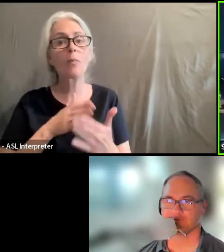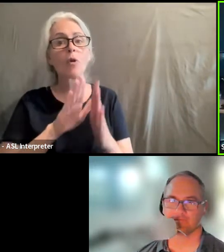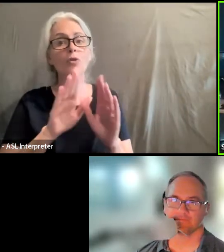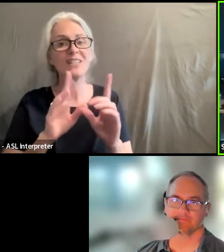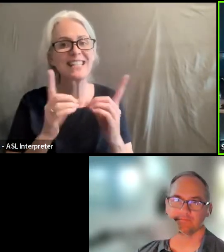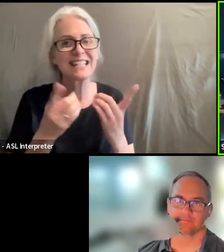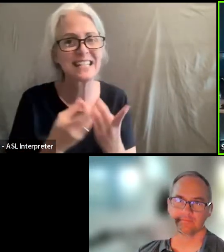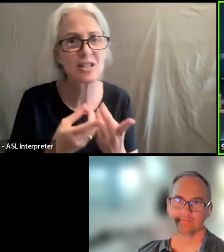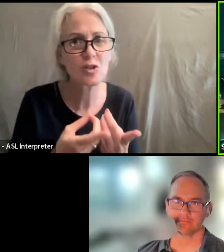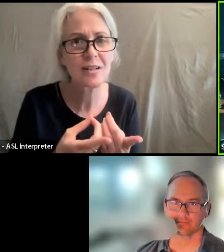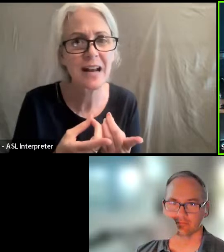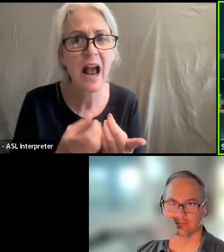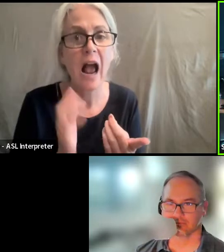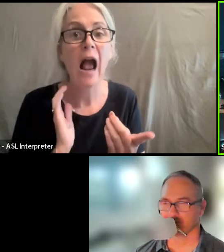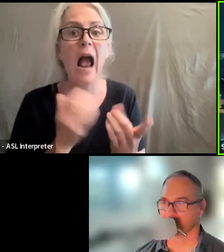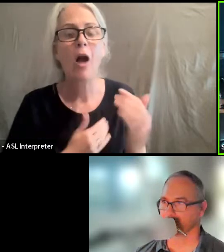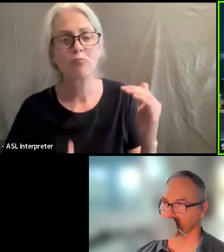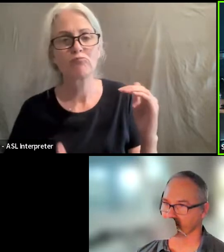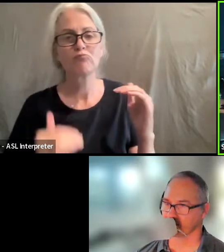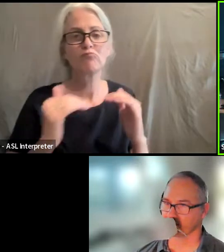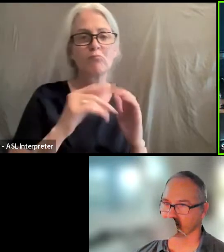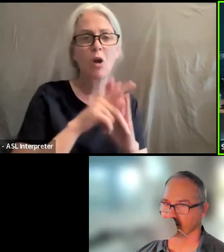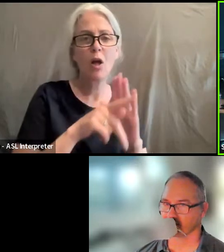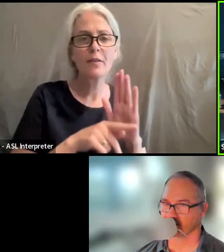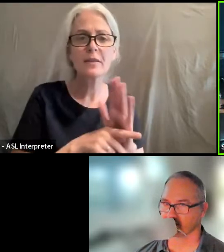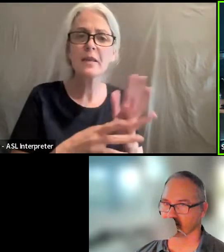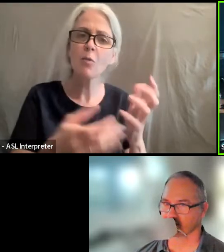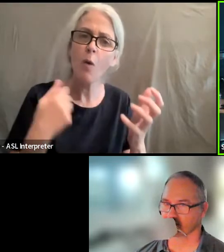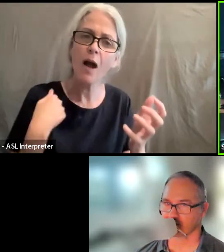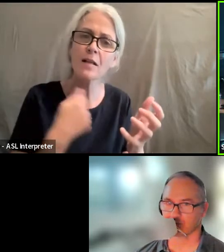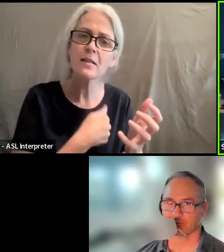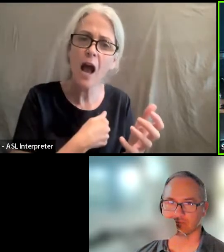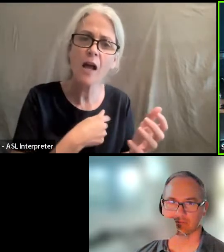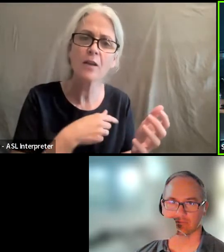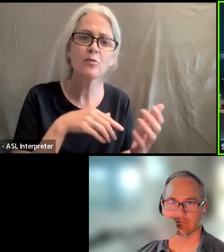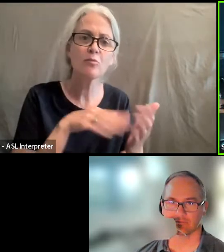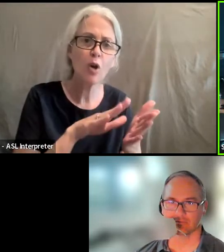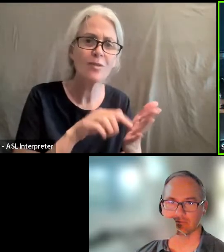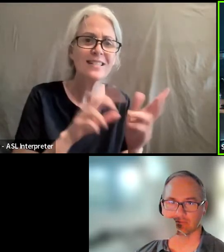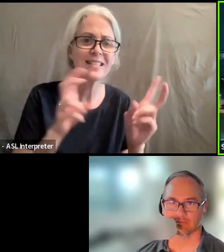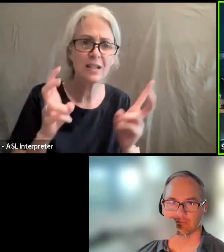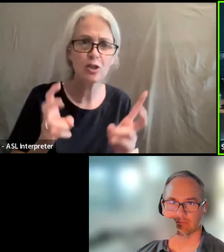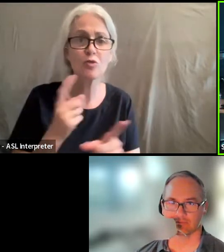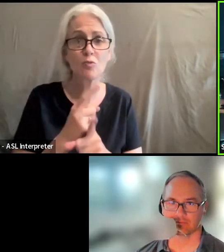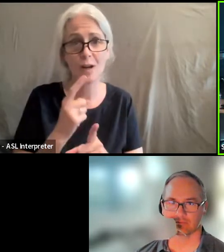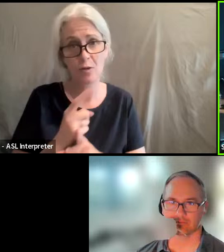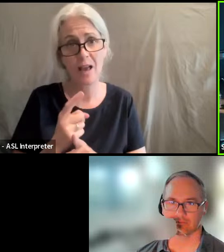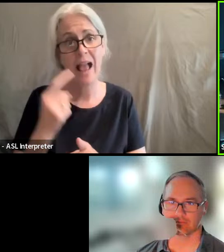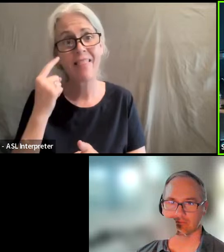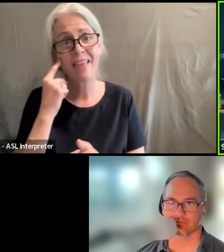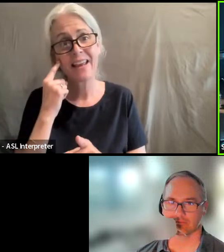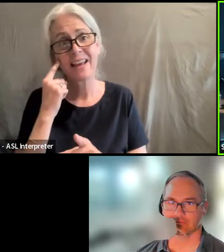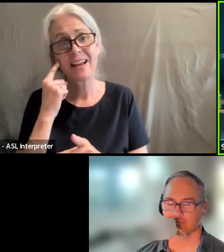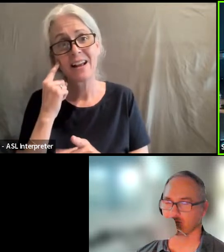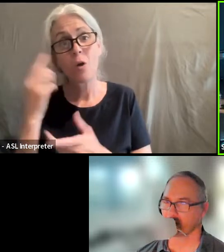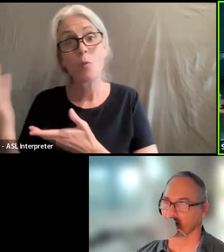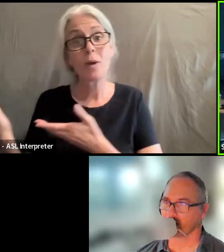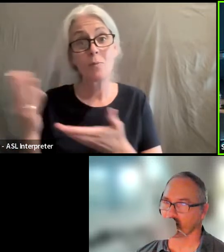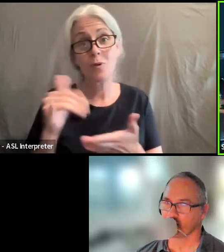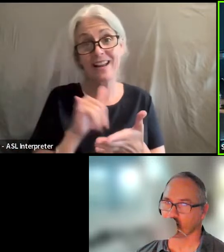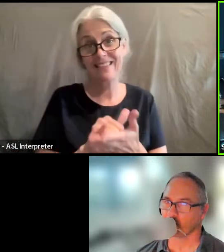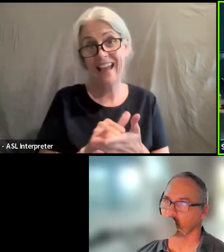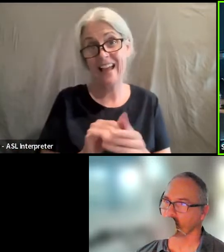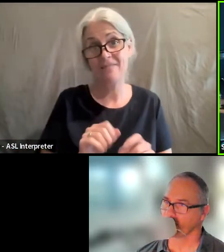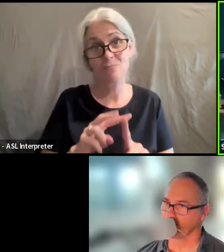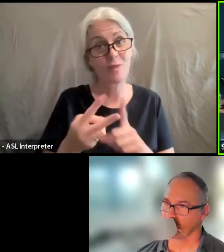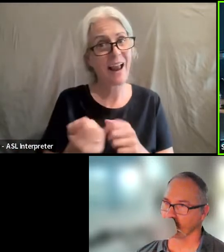certainly, our racial equity board policy prompts us to address these issues regularly. I think so we bring that lens to